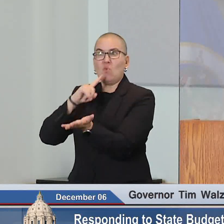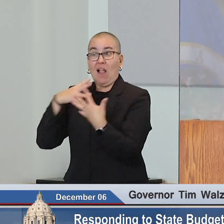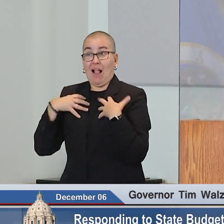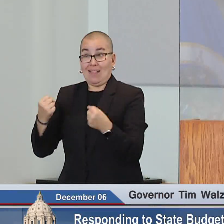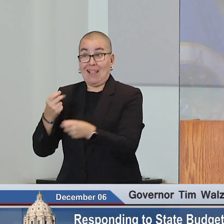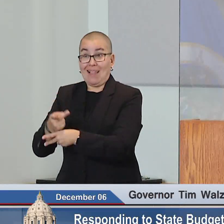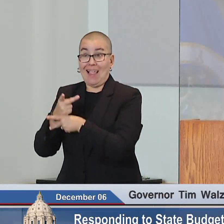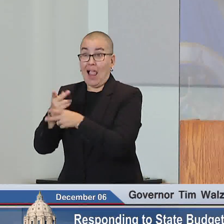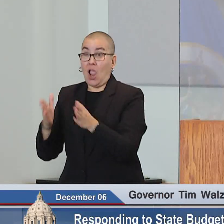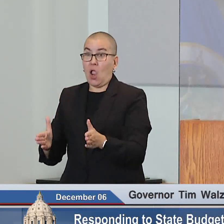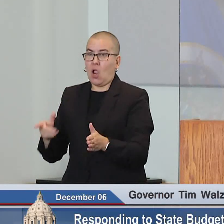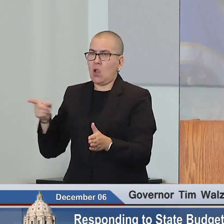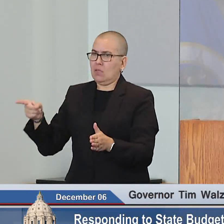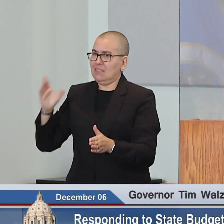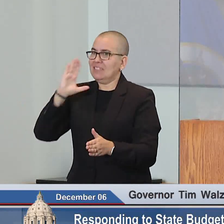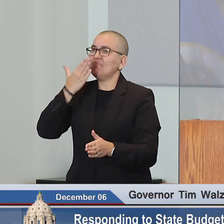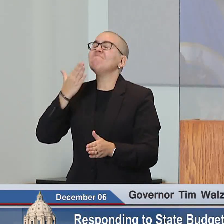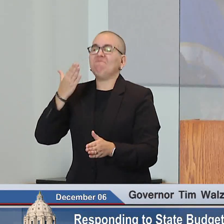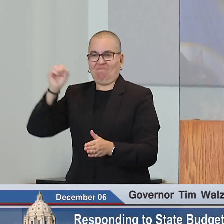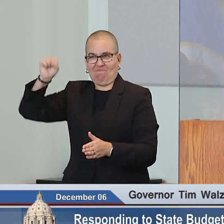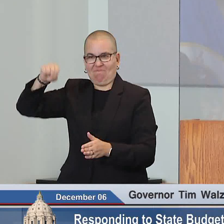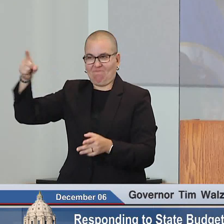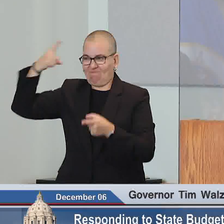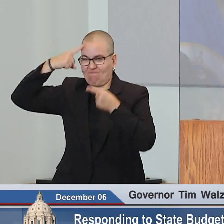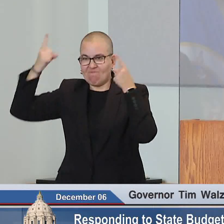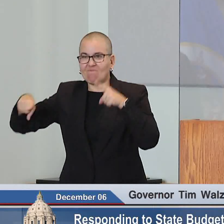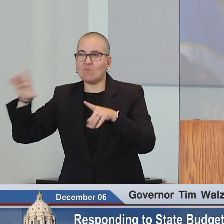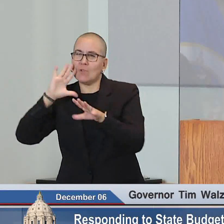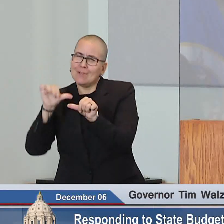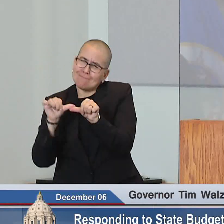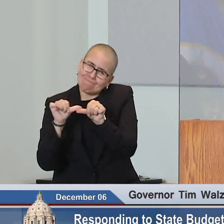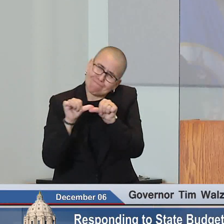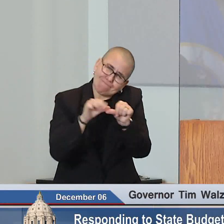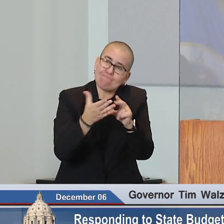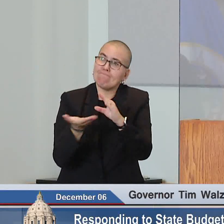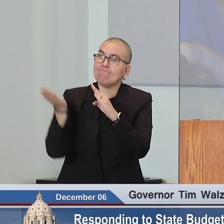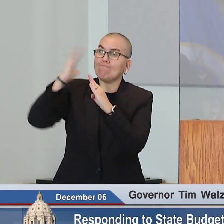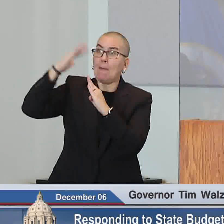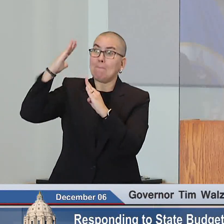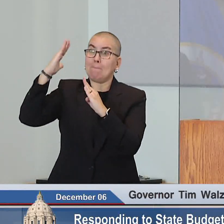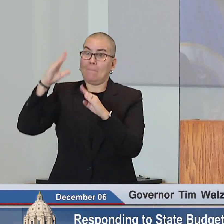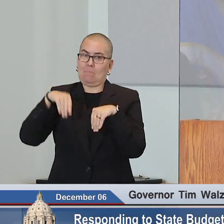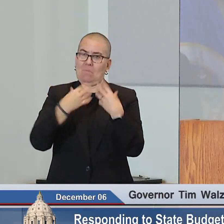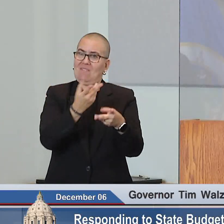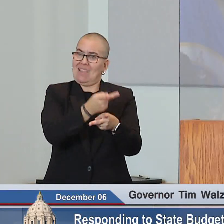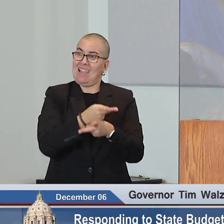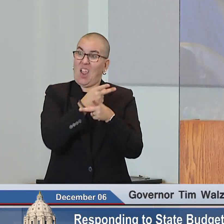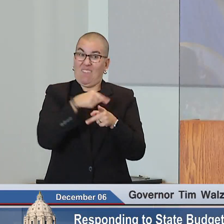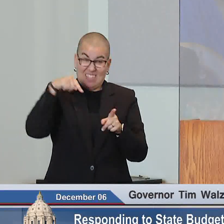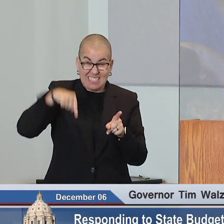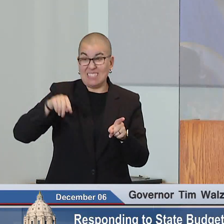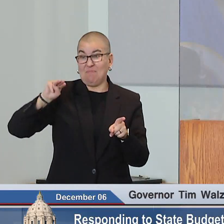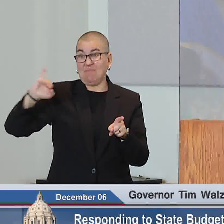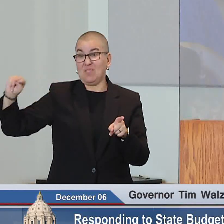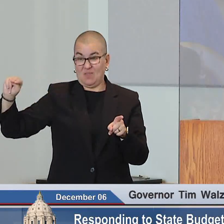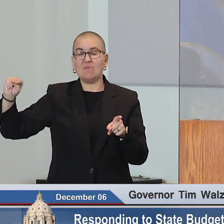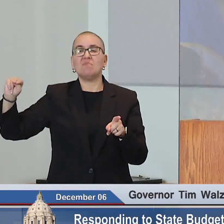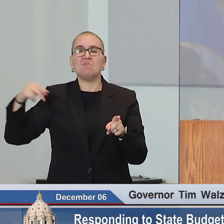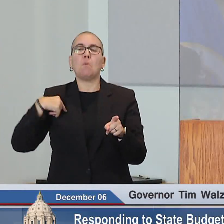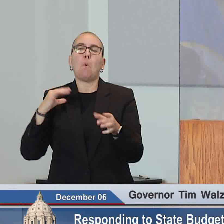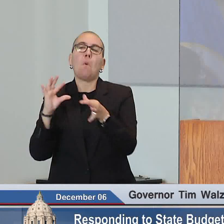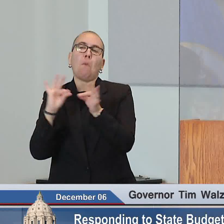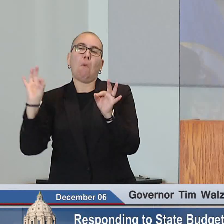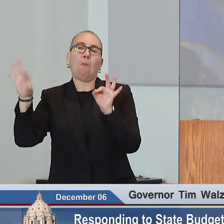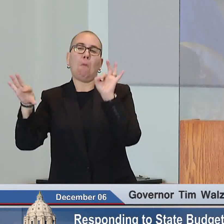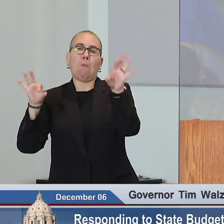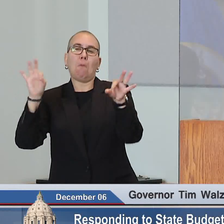to continue to deliver world-class health care to every single one of our Minnesotans. So I'm going to single out a couple of people that Lieutenant Governor and I had the